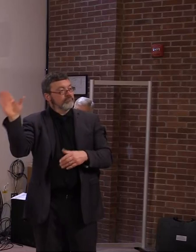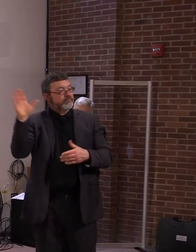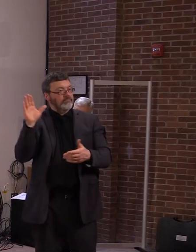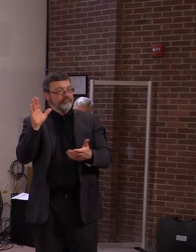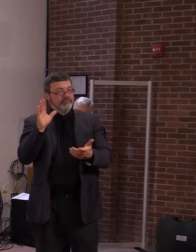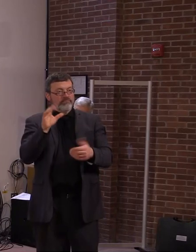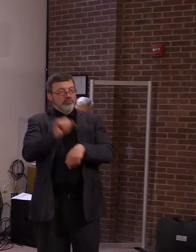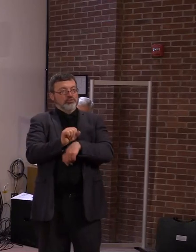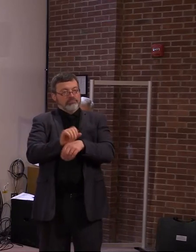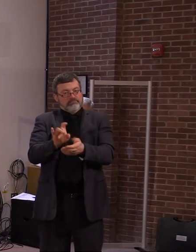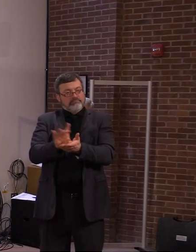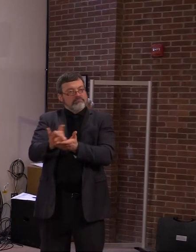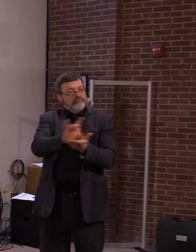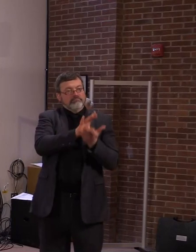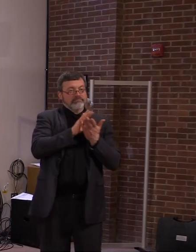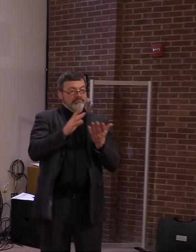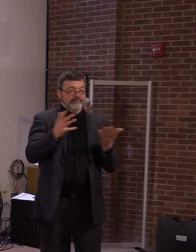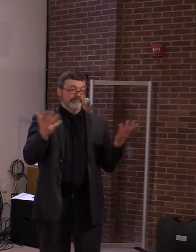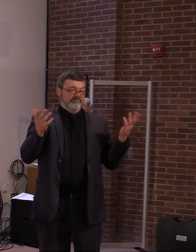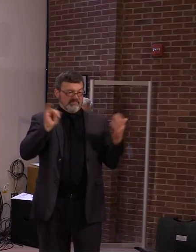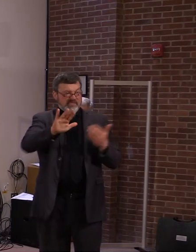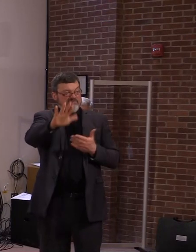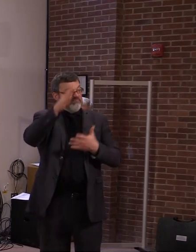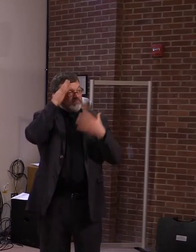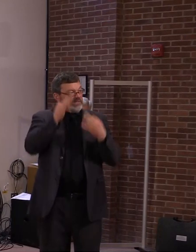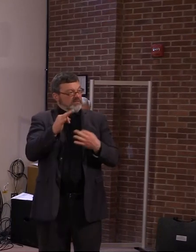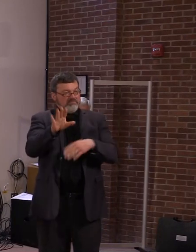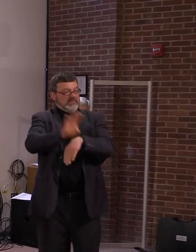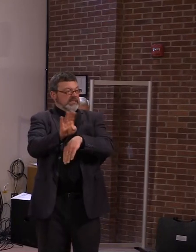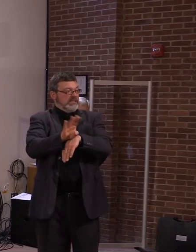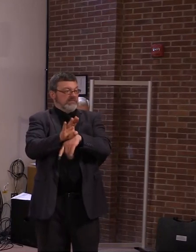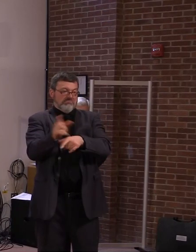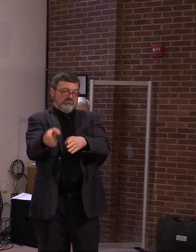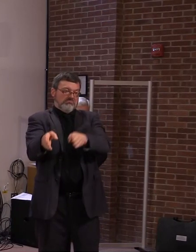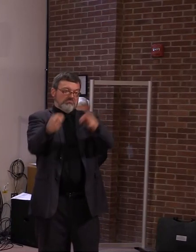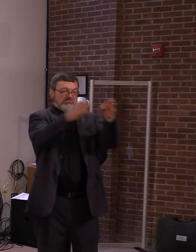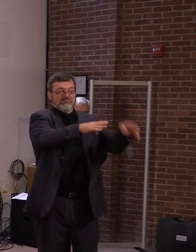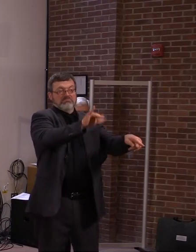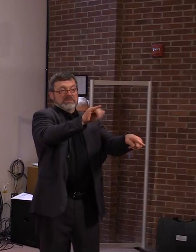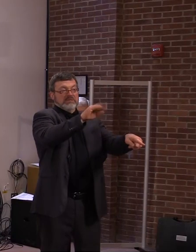at the whys in the same position.